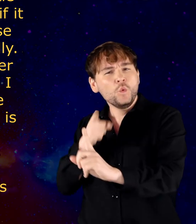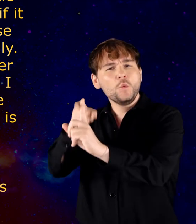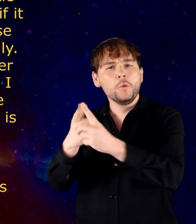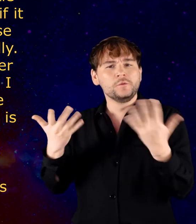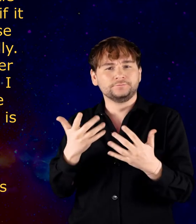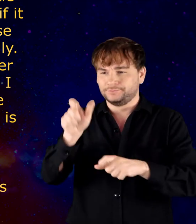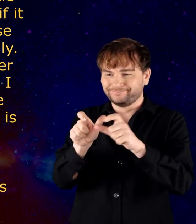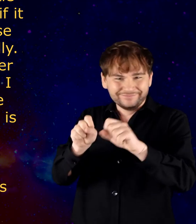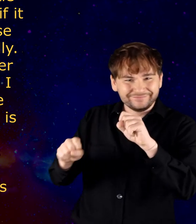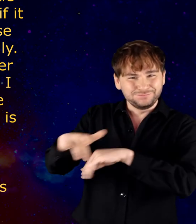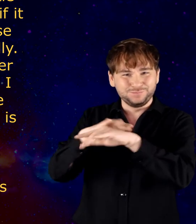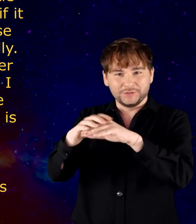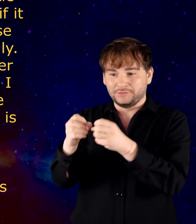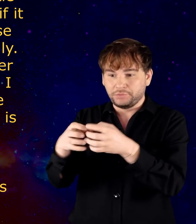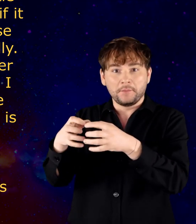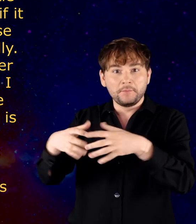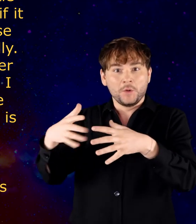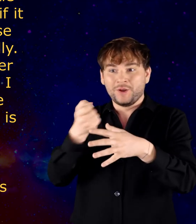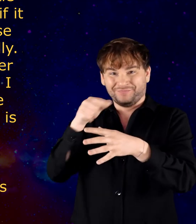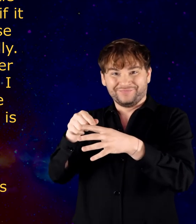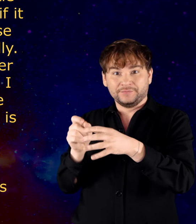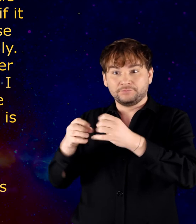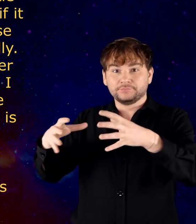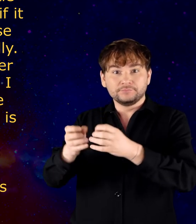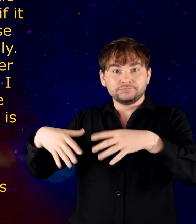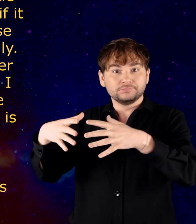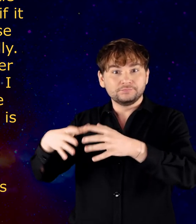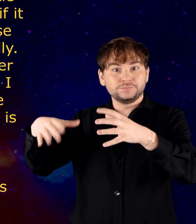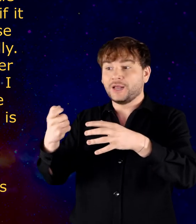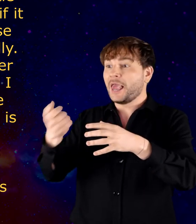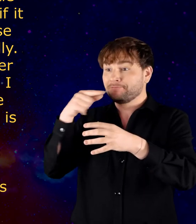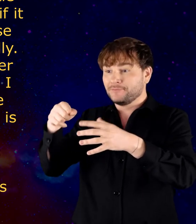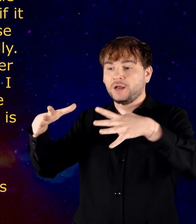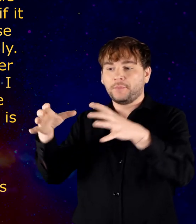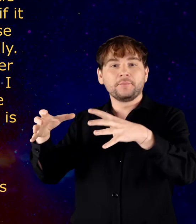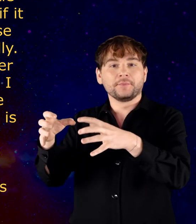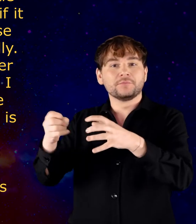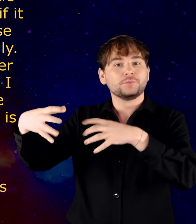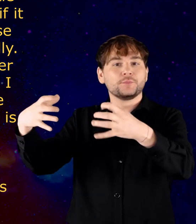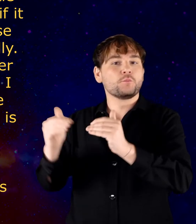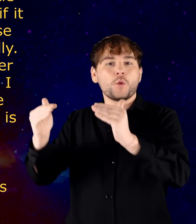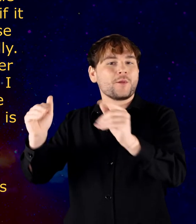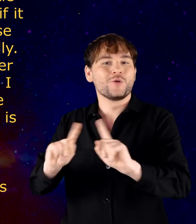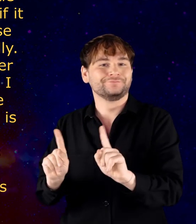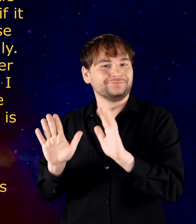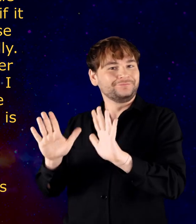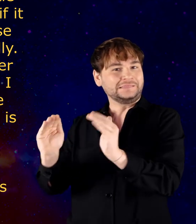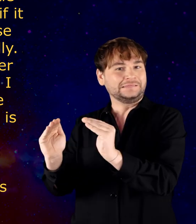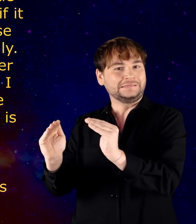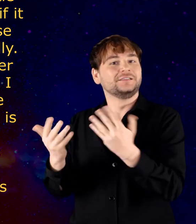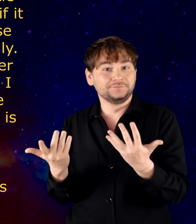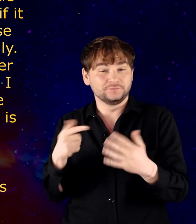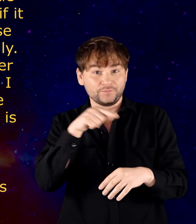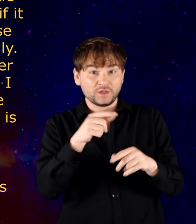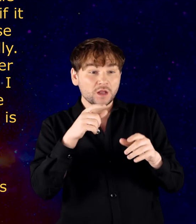course, that drug is a what's called a replication inhibitor.